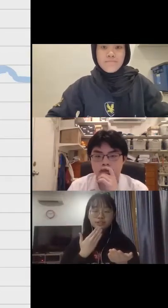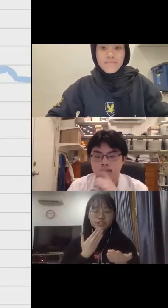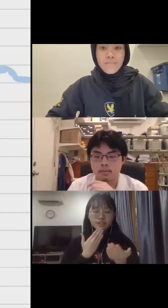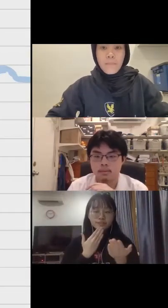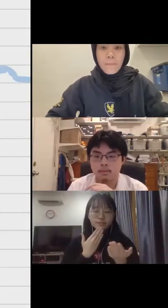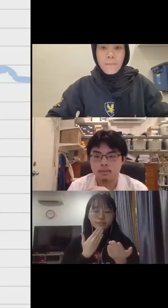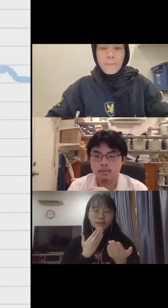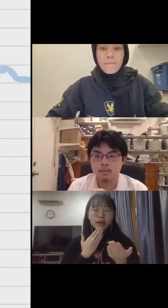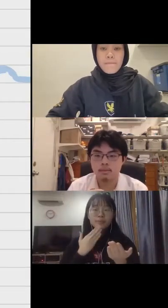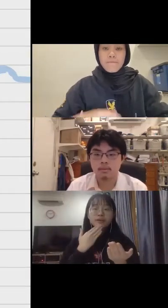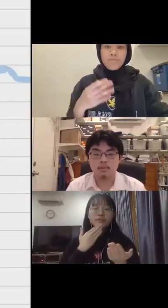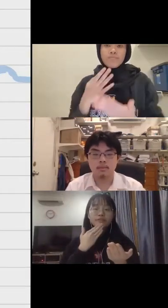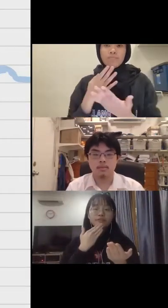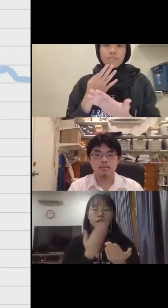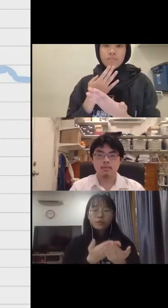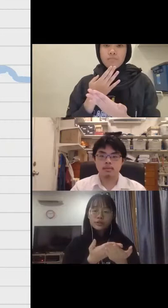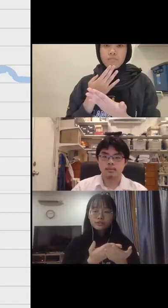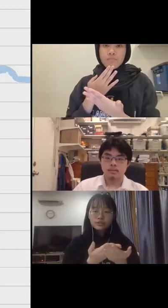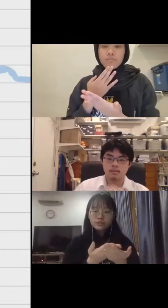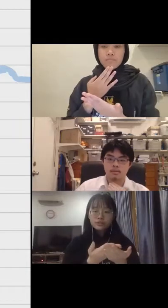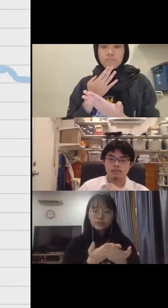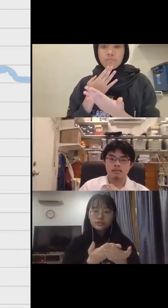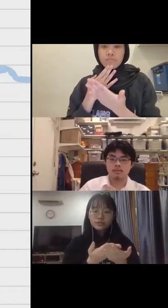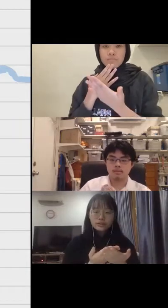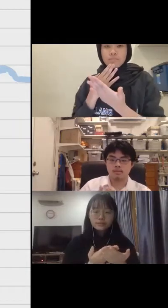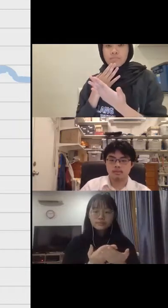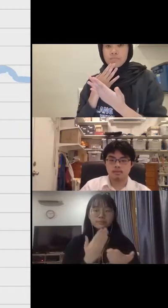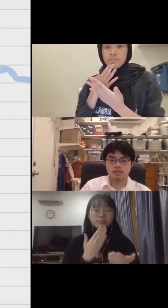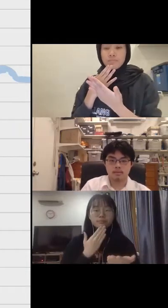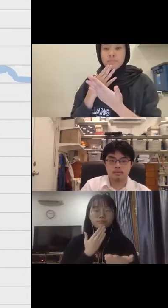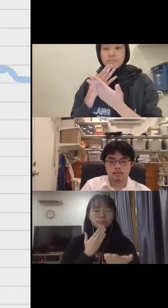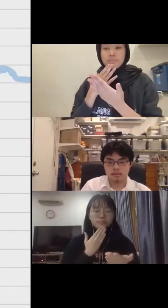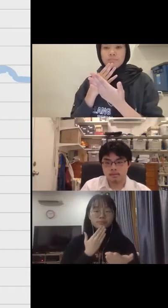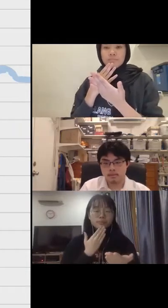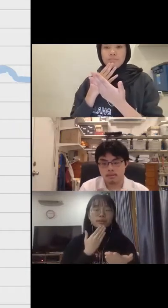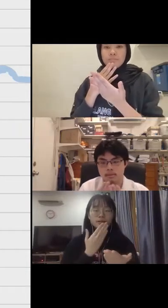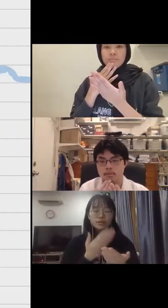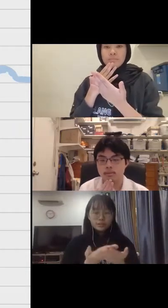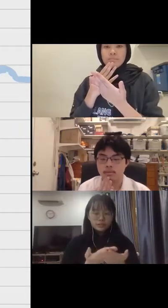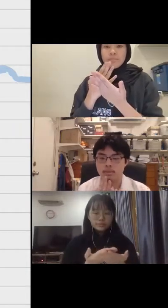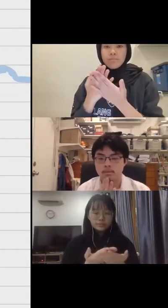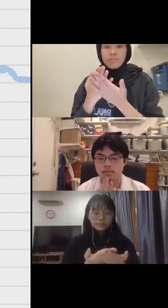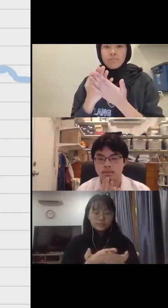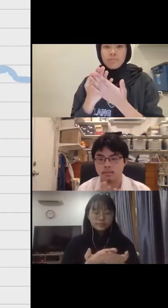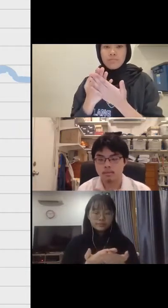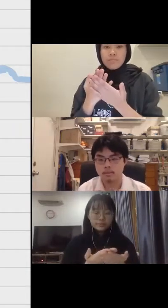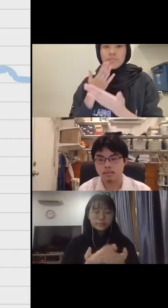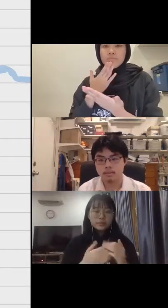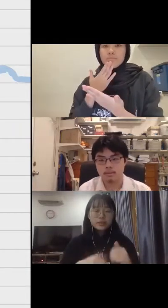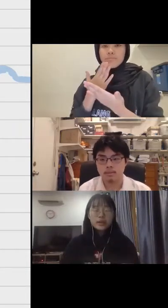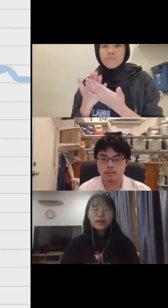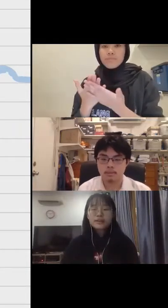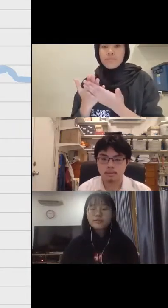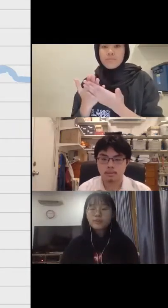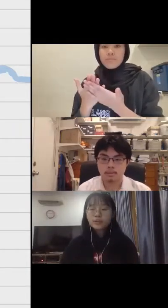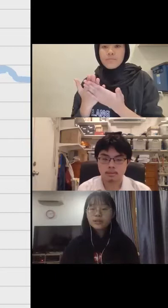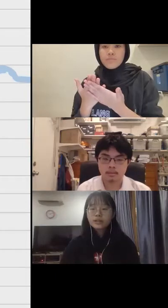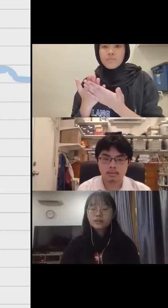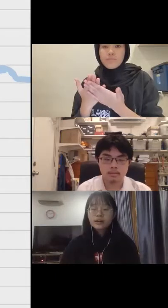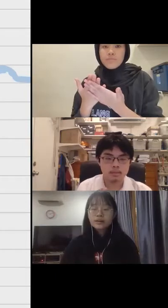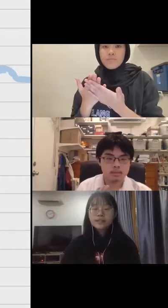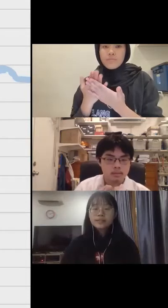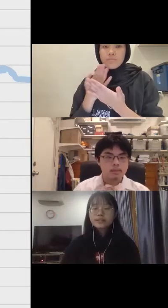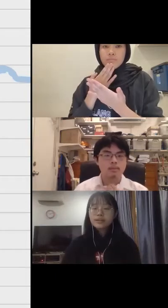it on your chin and bring it forward to your non-dominant hand. Good. And then